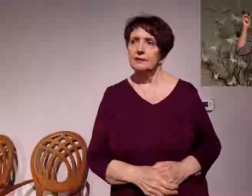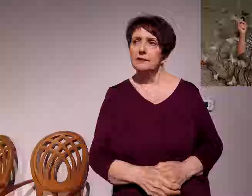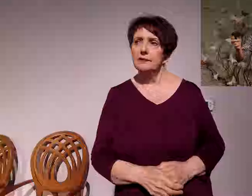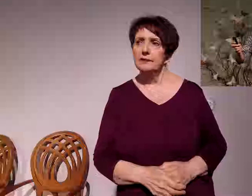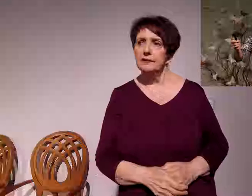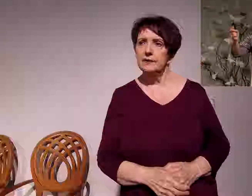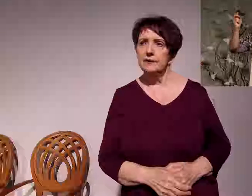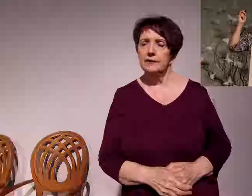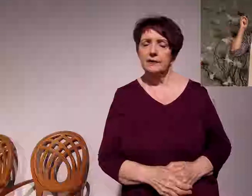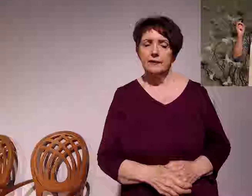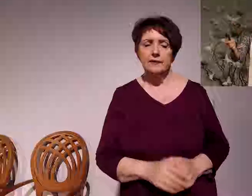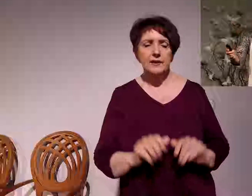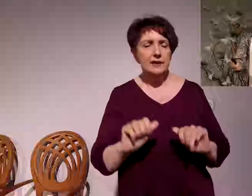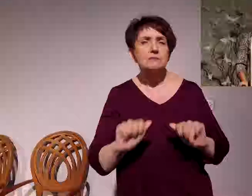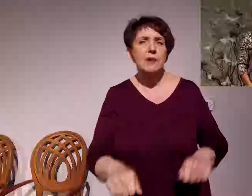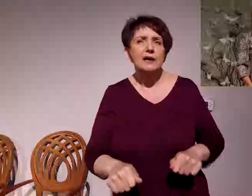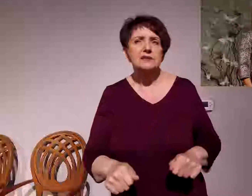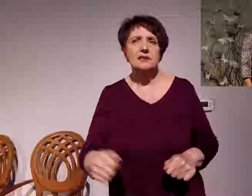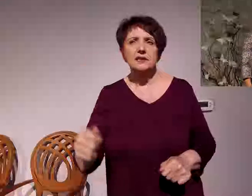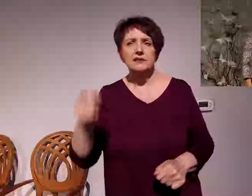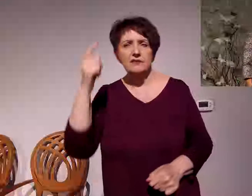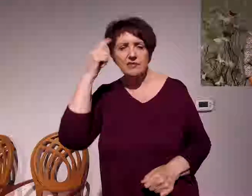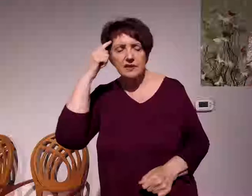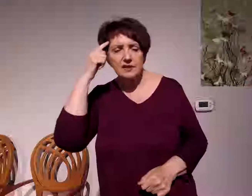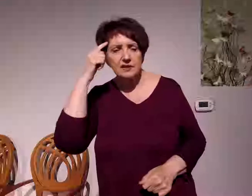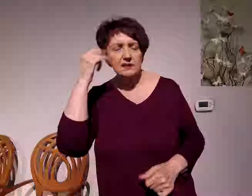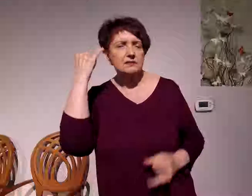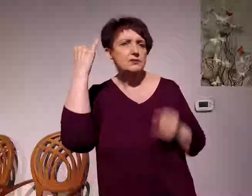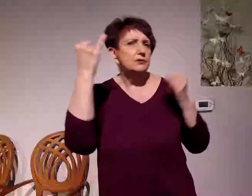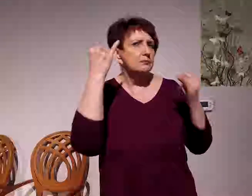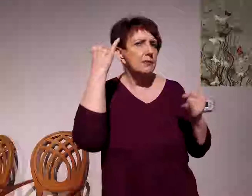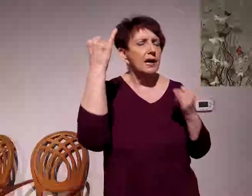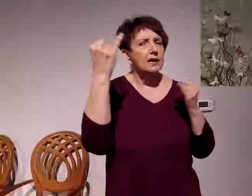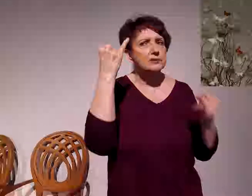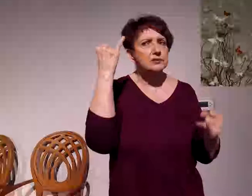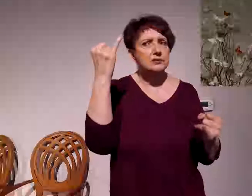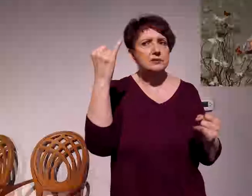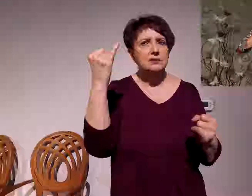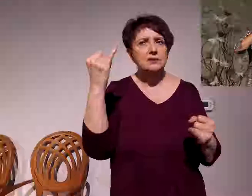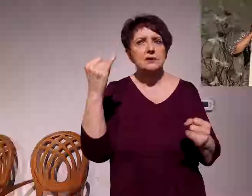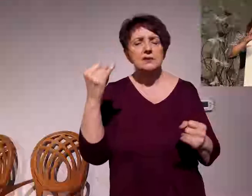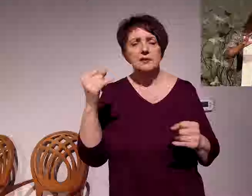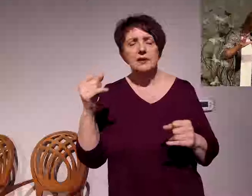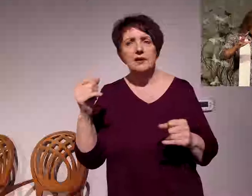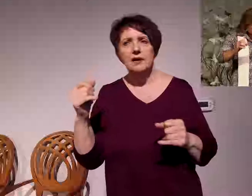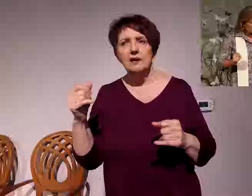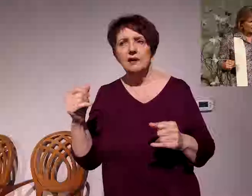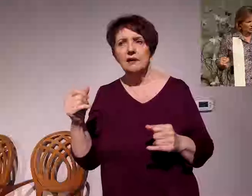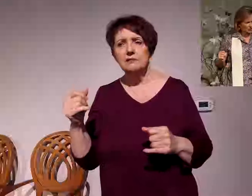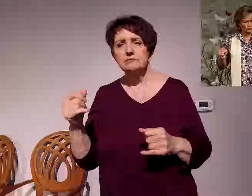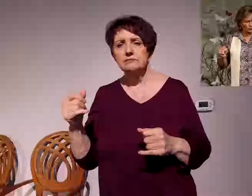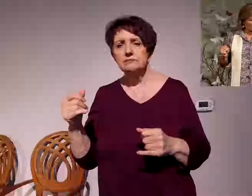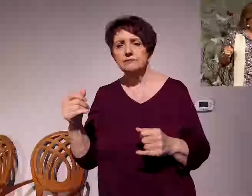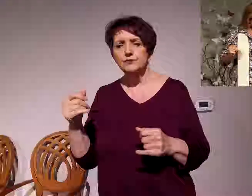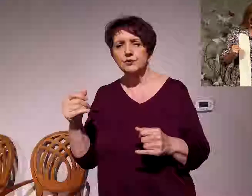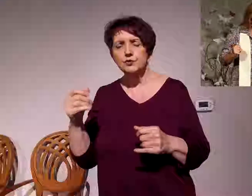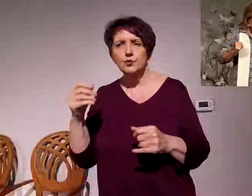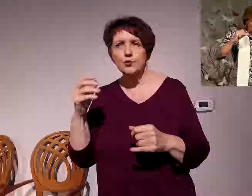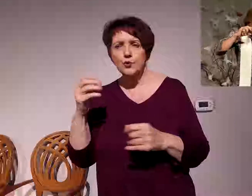this capacity to think, this capacity to imagine, this capacity